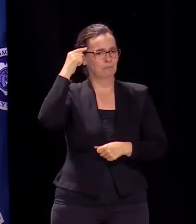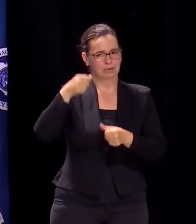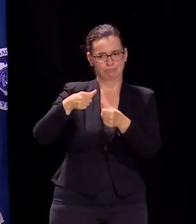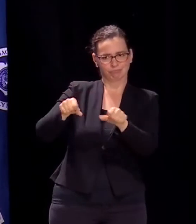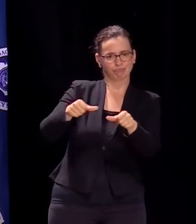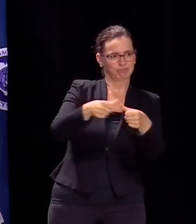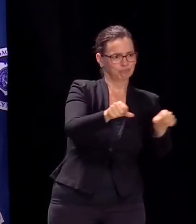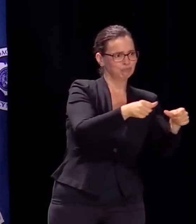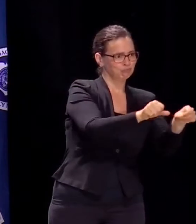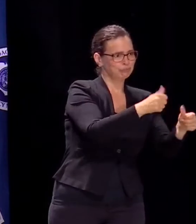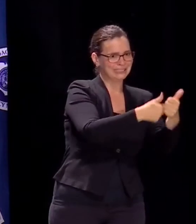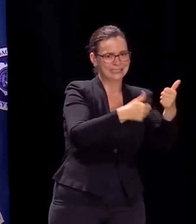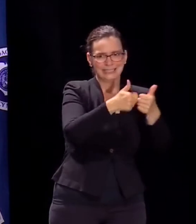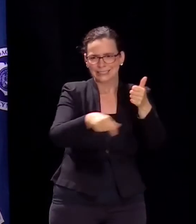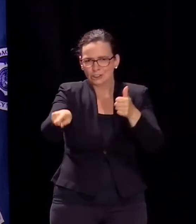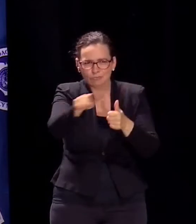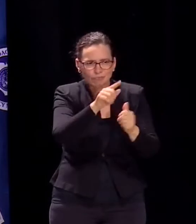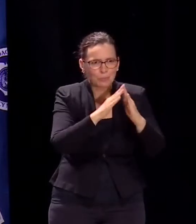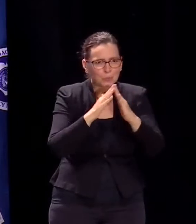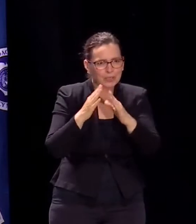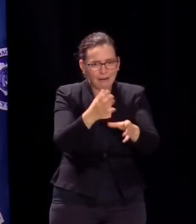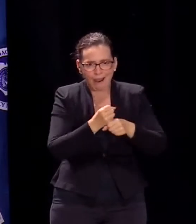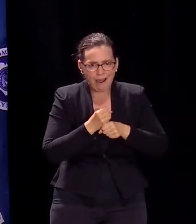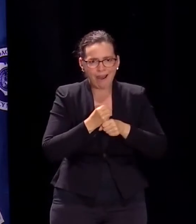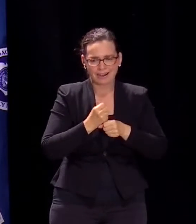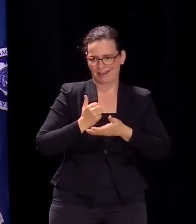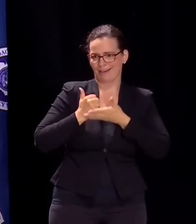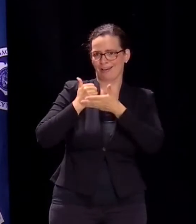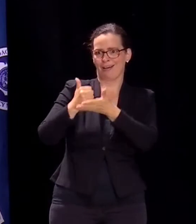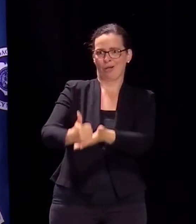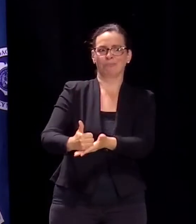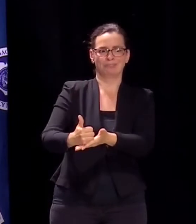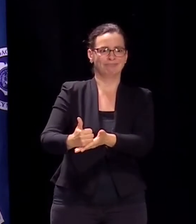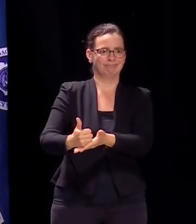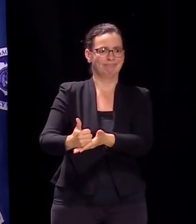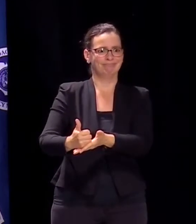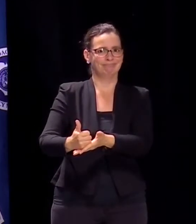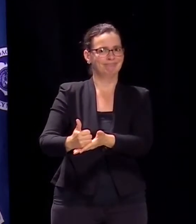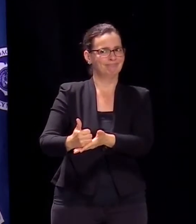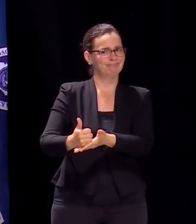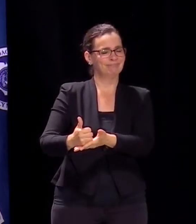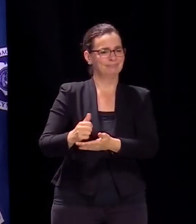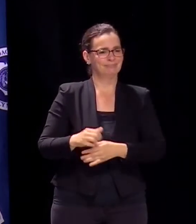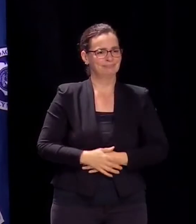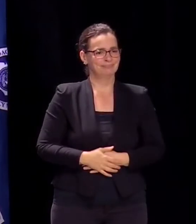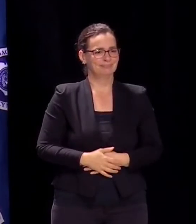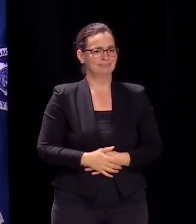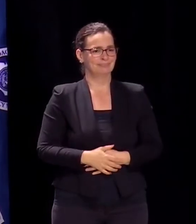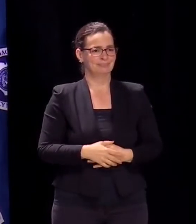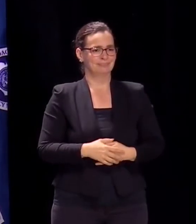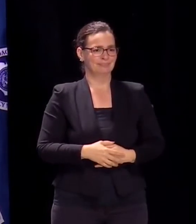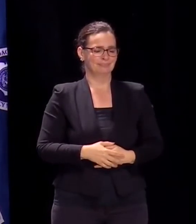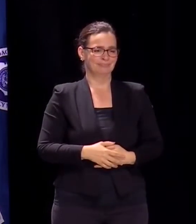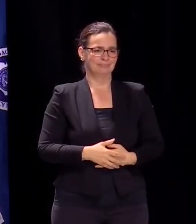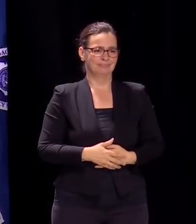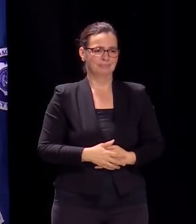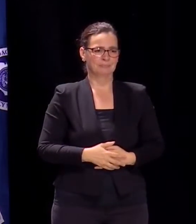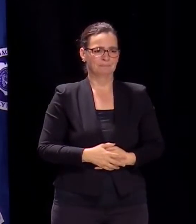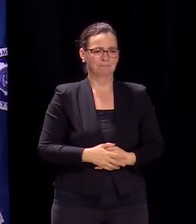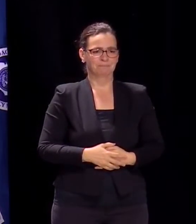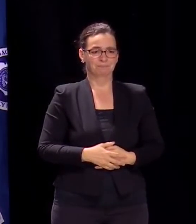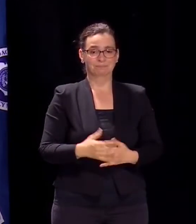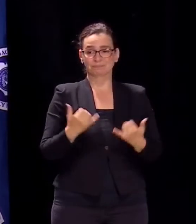are not going to, we cheer good news. Negative 7% or negative 10% sales tax is better